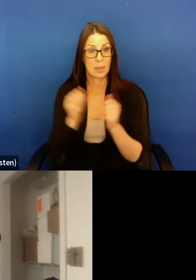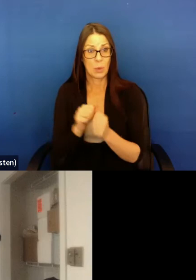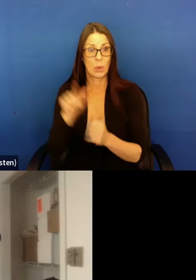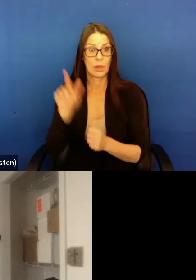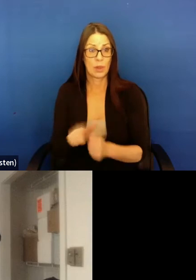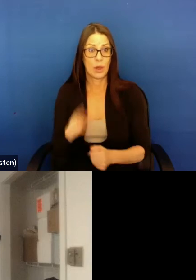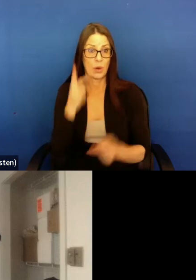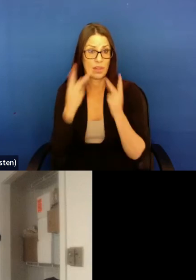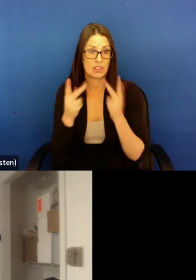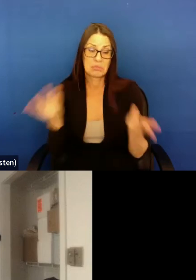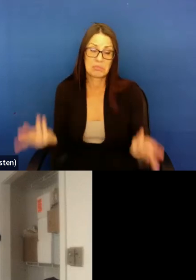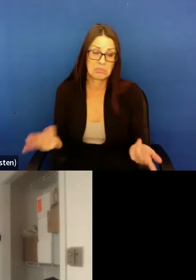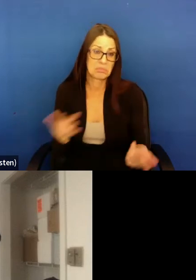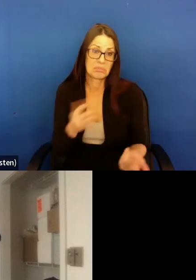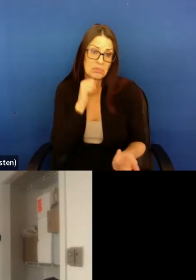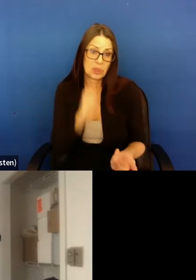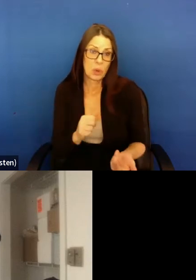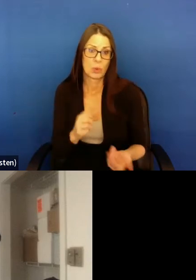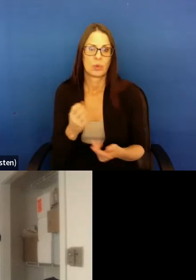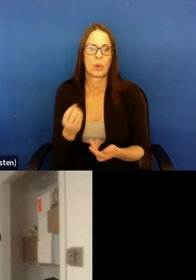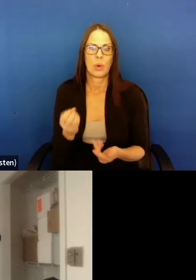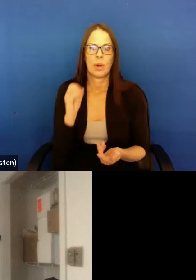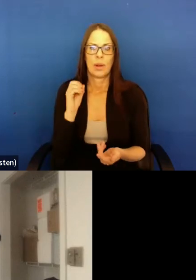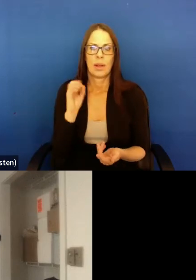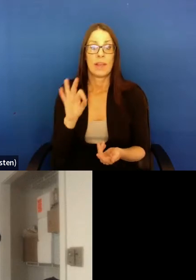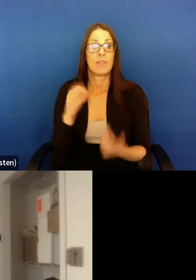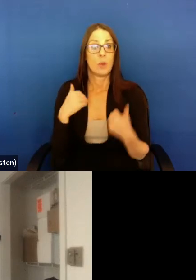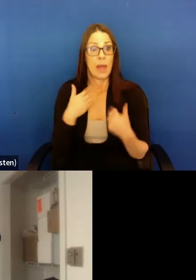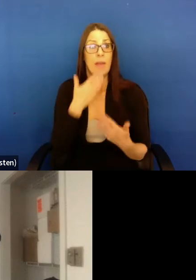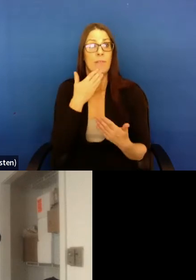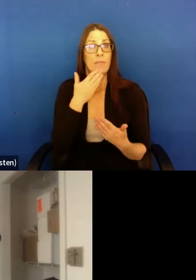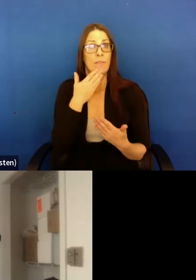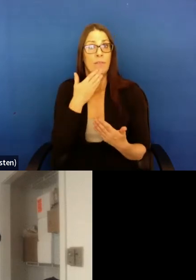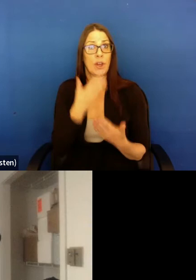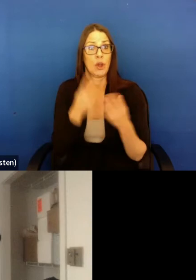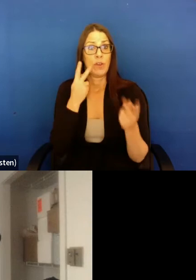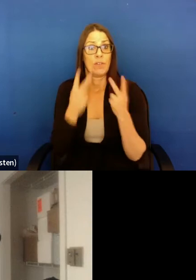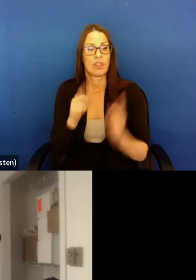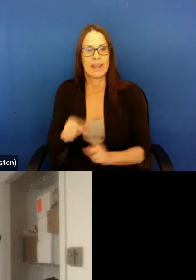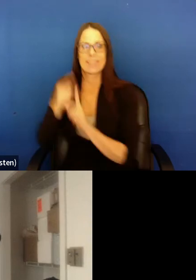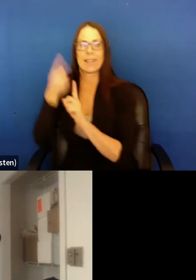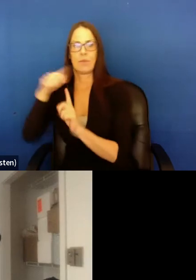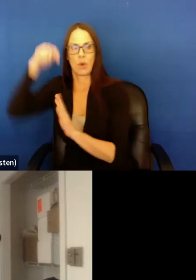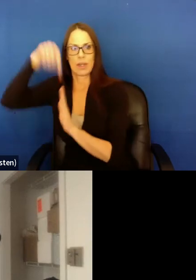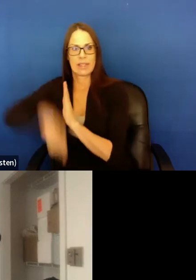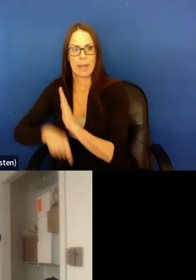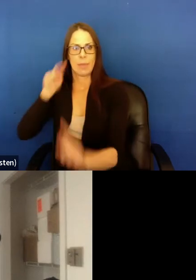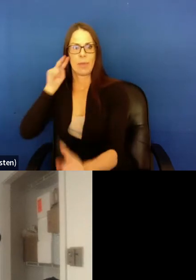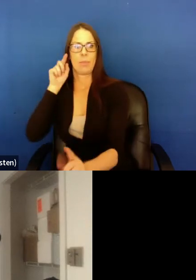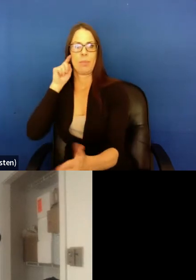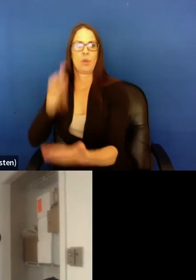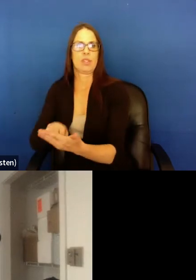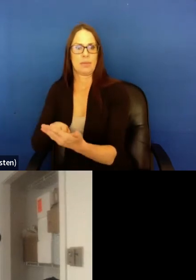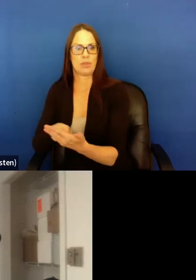Yep. And so if you have good vision other than depth perception, you're probably not going to use a cane,